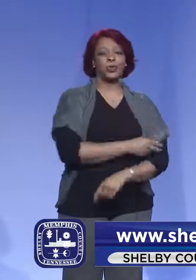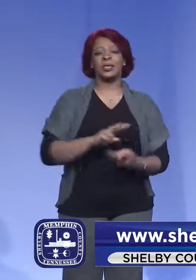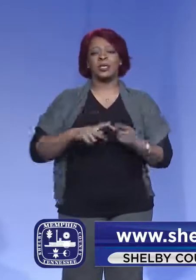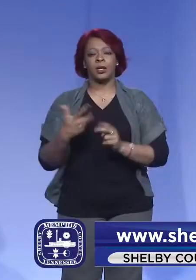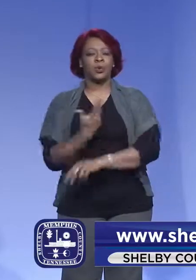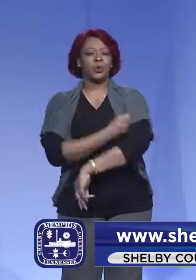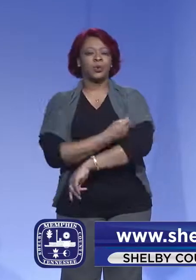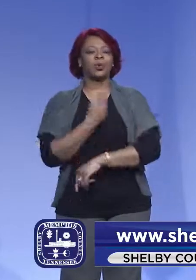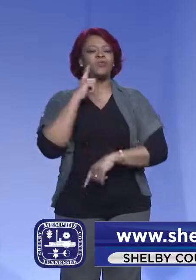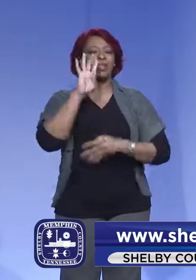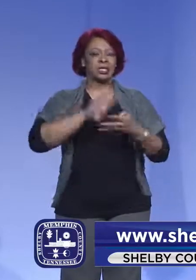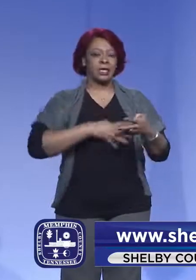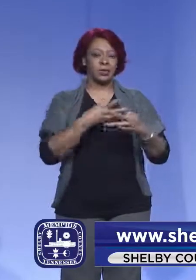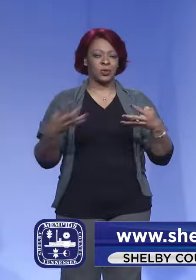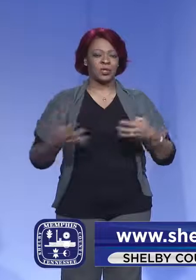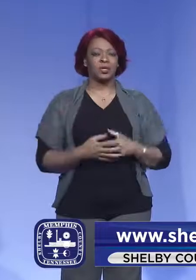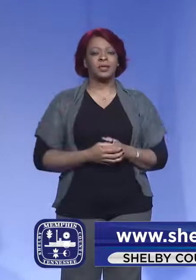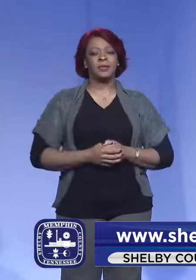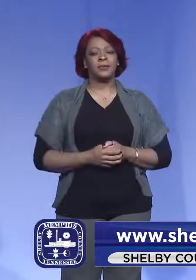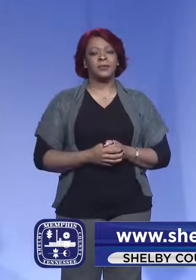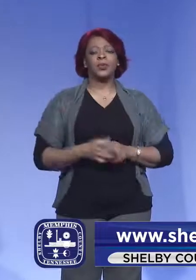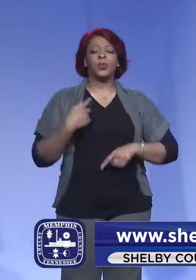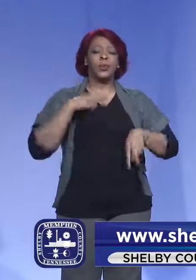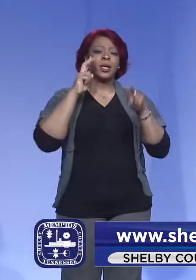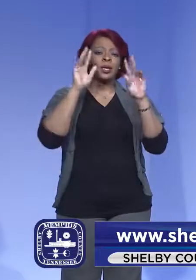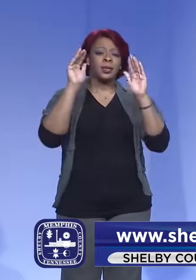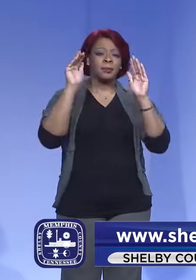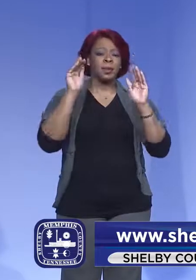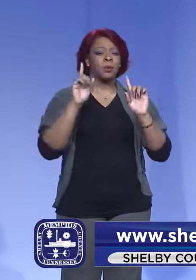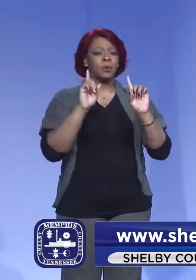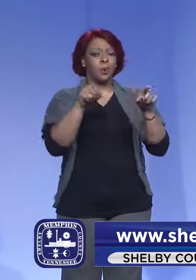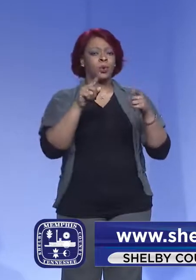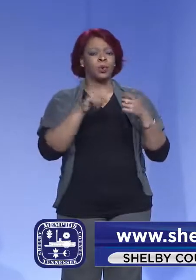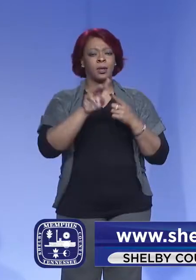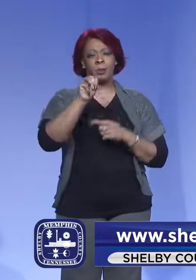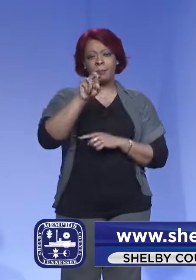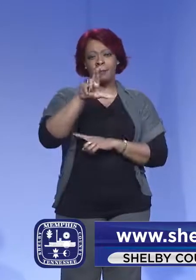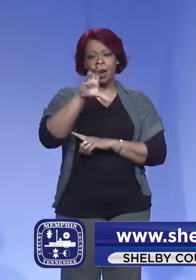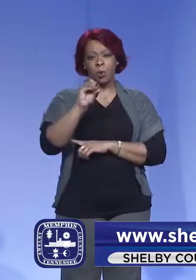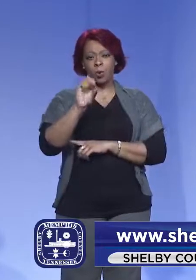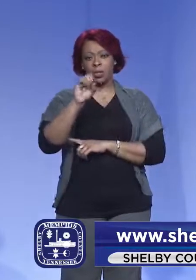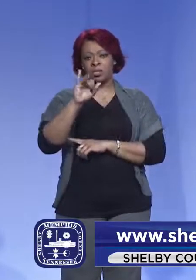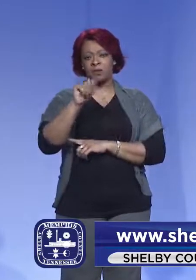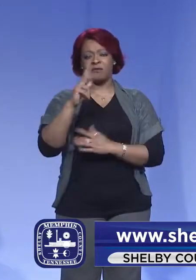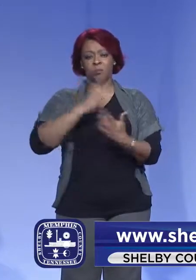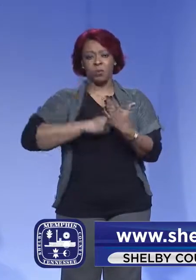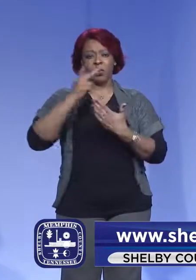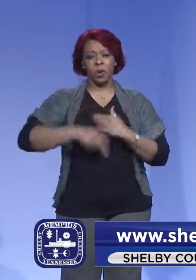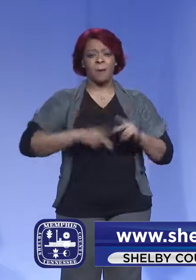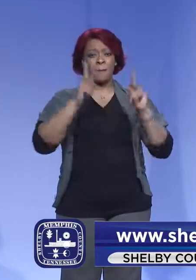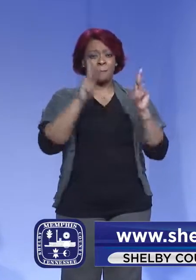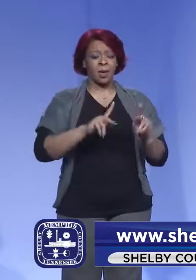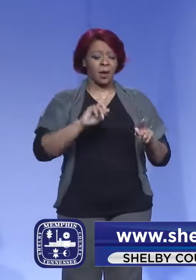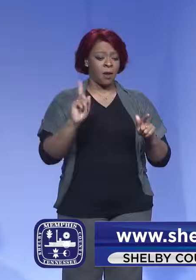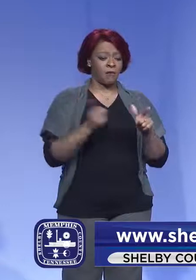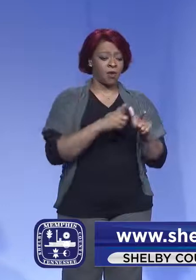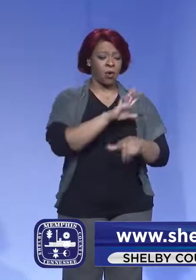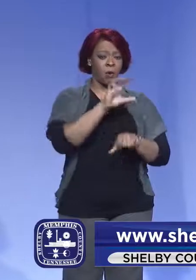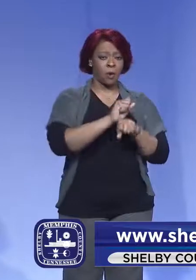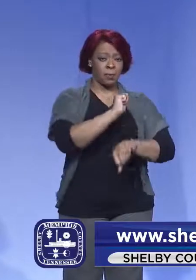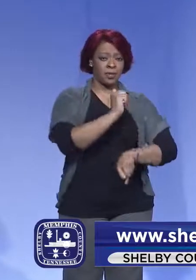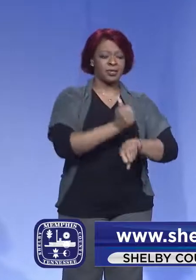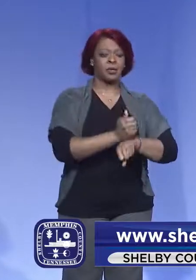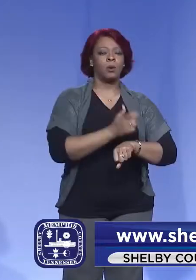second dose, for scheduling. We also anticipate in going to the Microsoft program that when a person gets their first appointment,